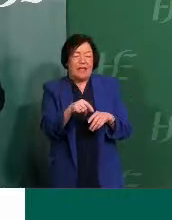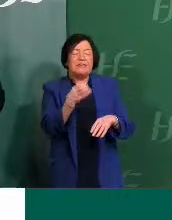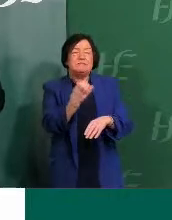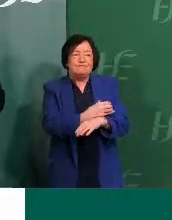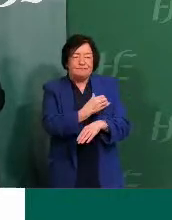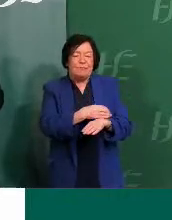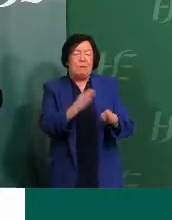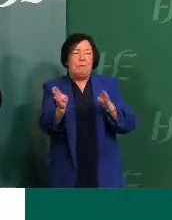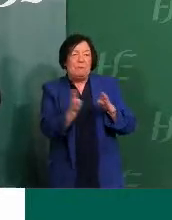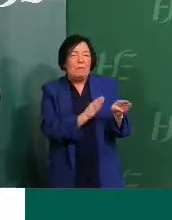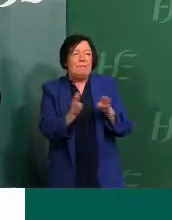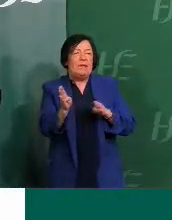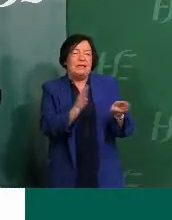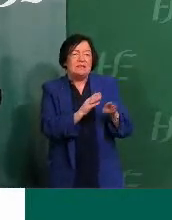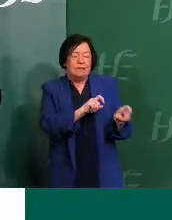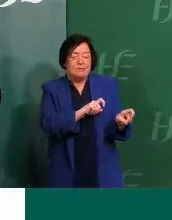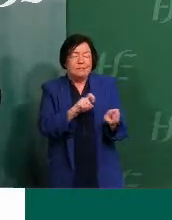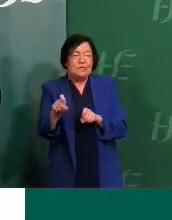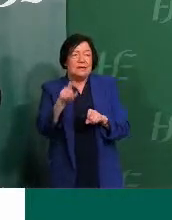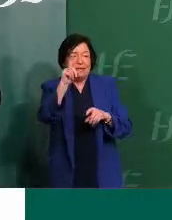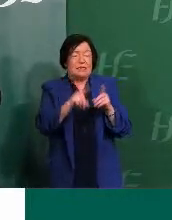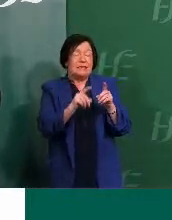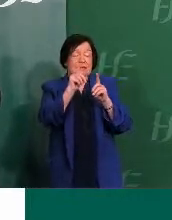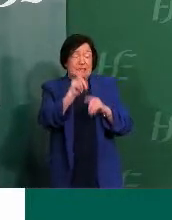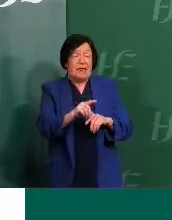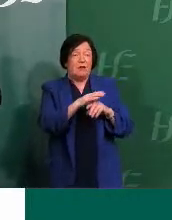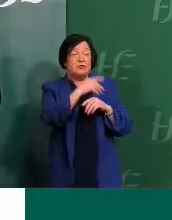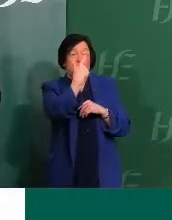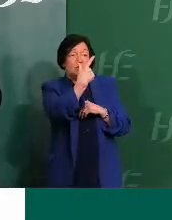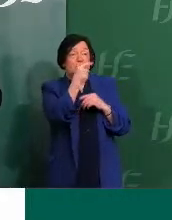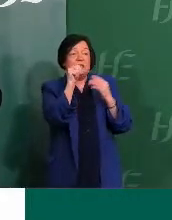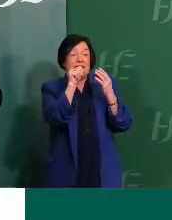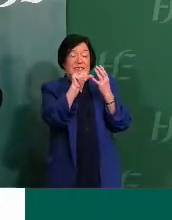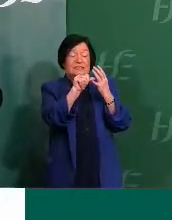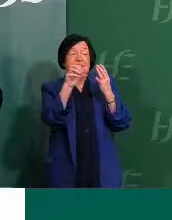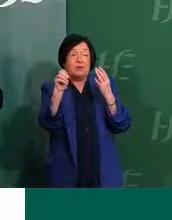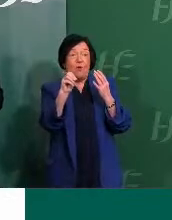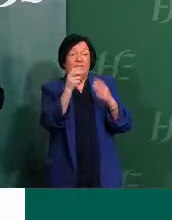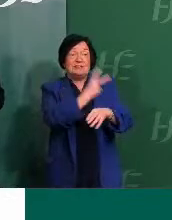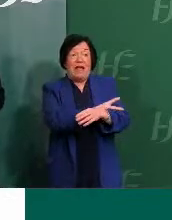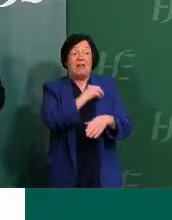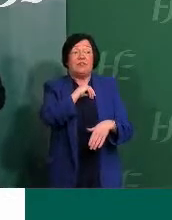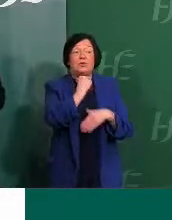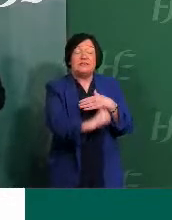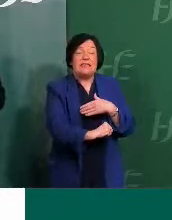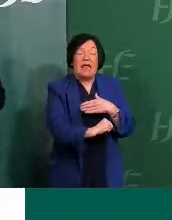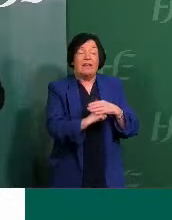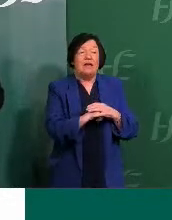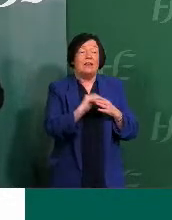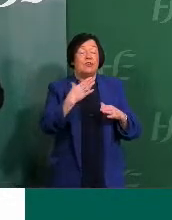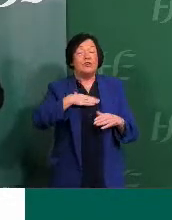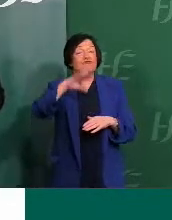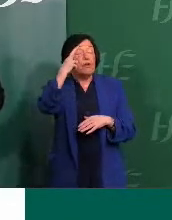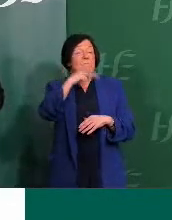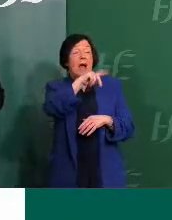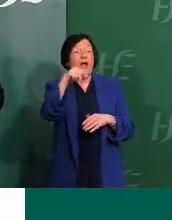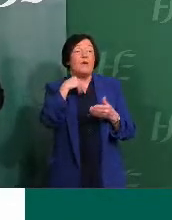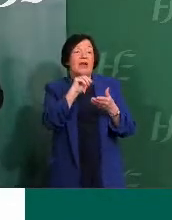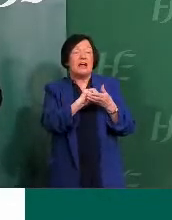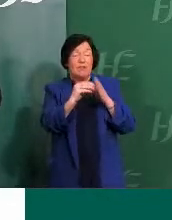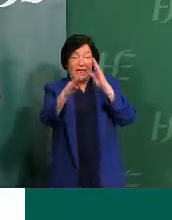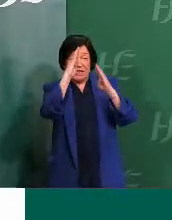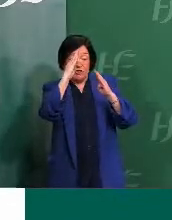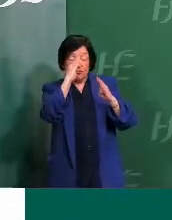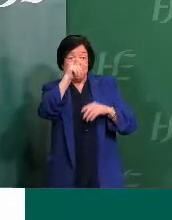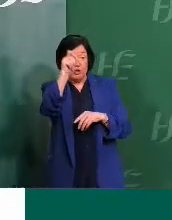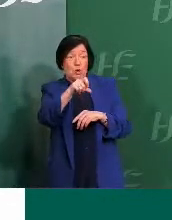to be busy. And again, as I said earlier, down 260 staff today. Just a reminder that we have our injury units